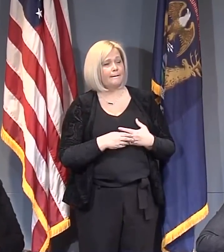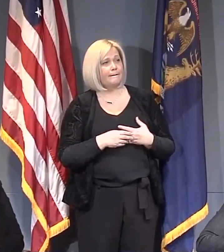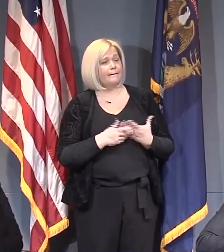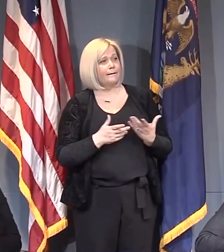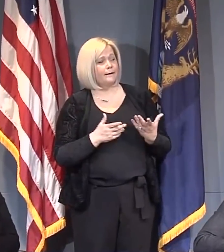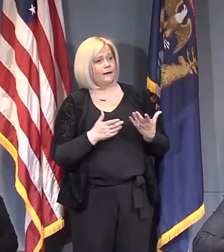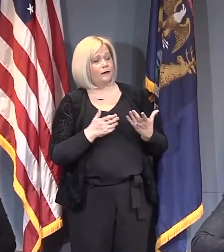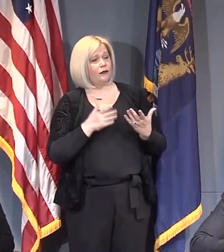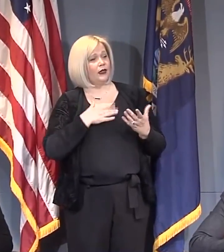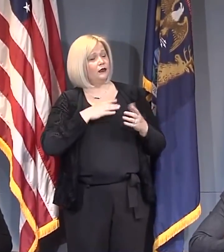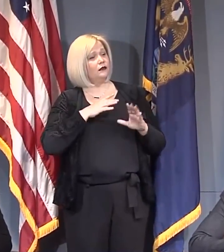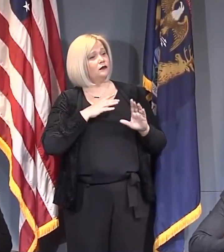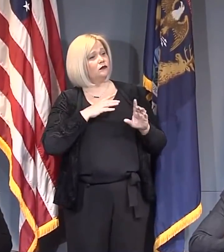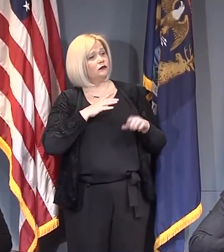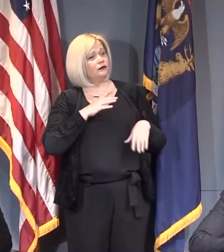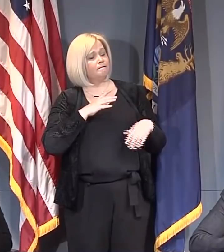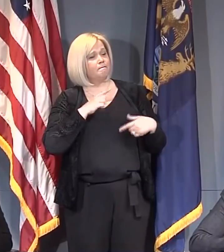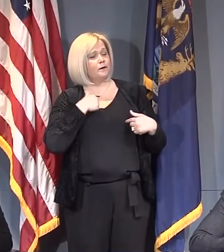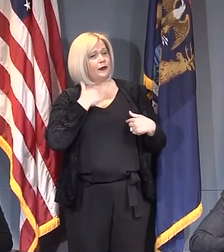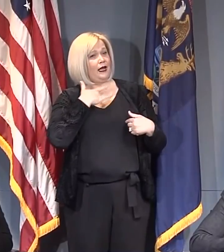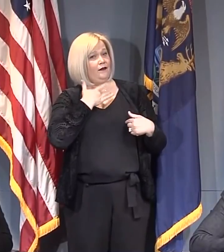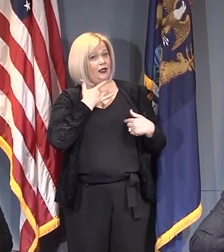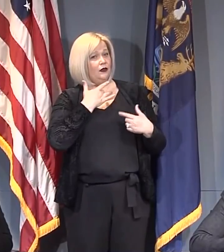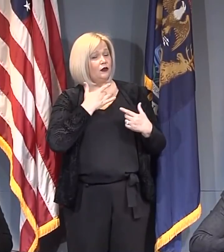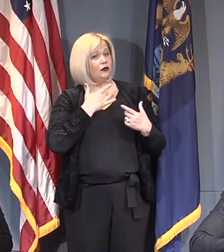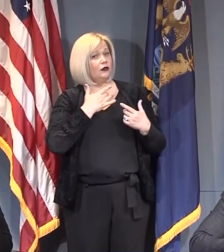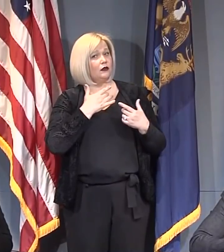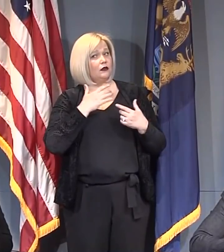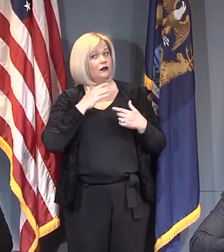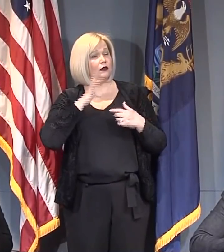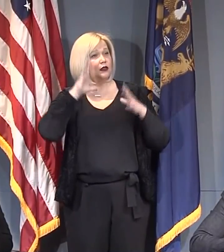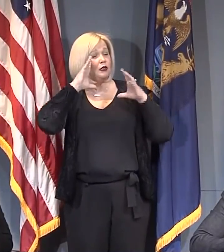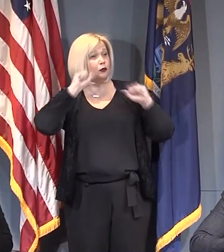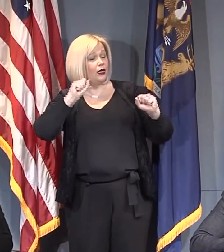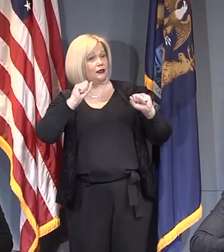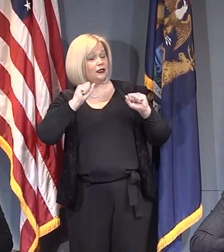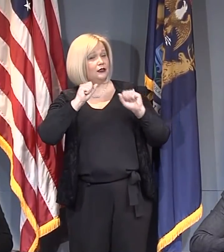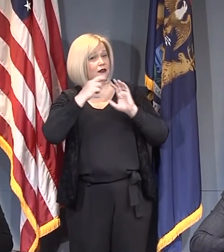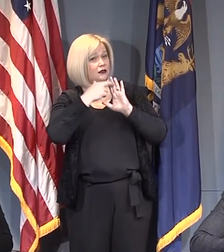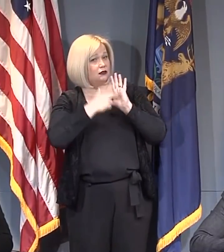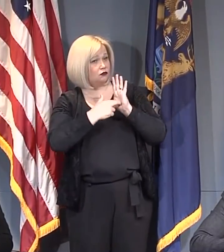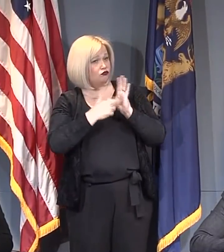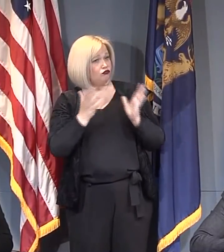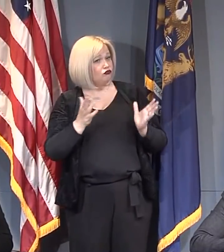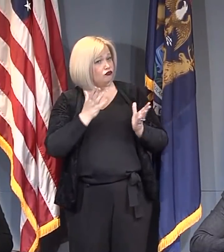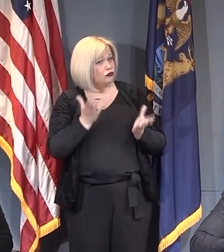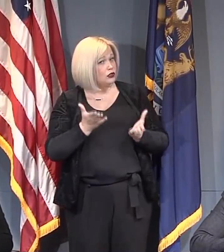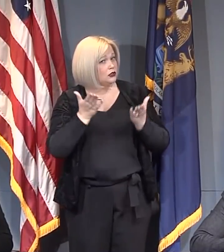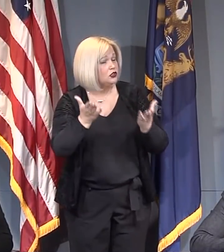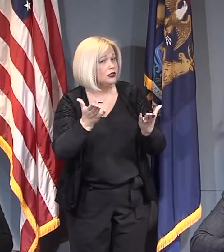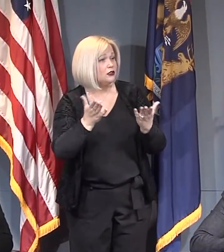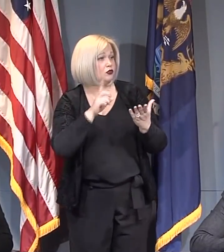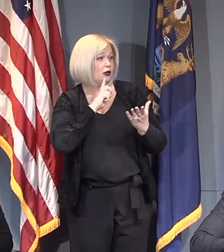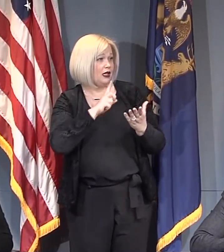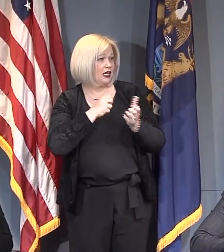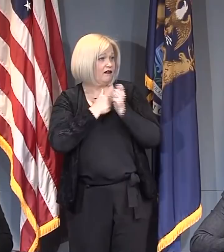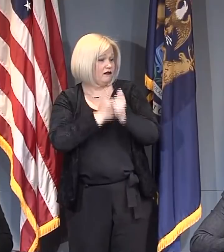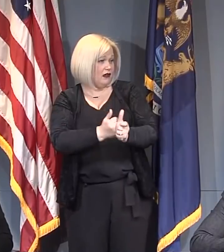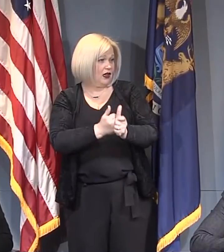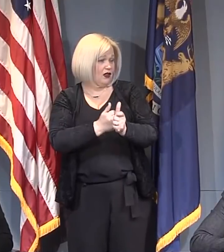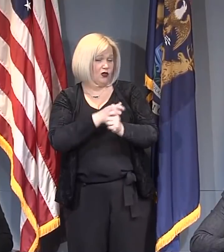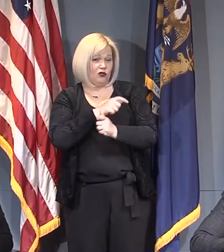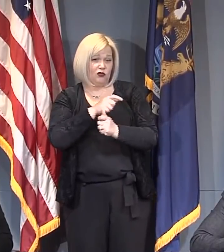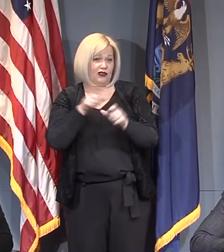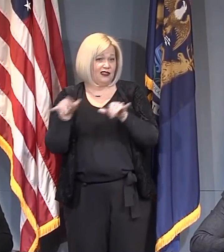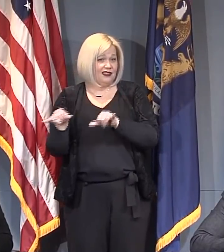the guidelines, you know, by large part follow all of the same kind of thought processes,